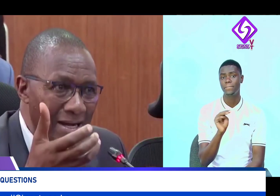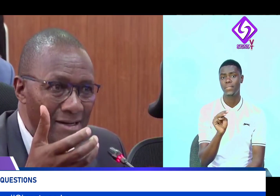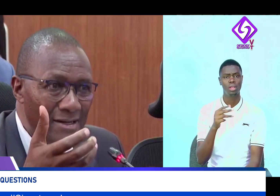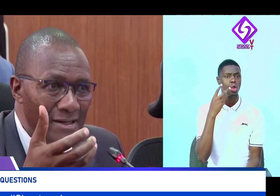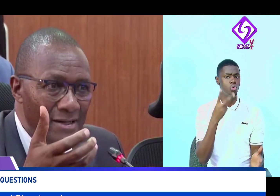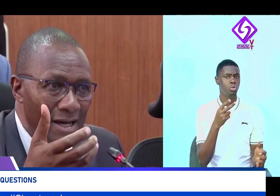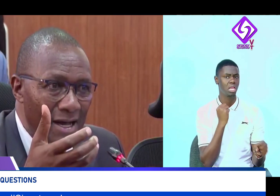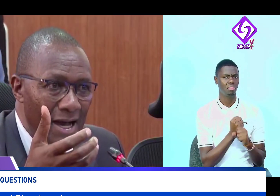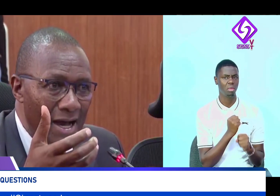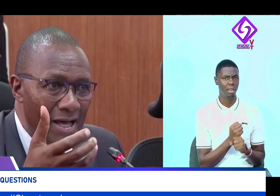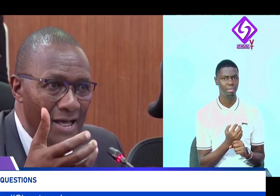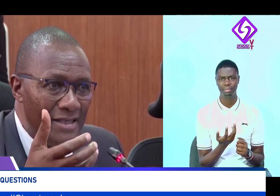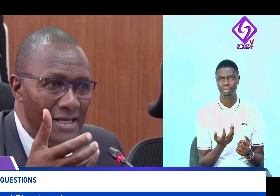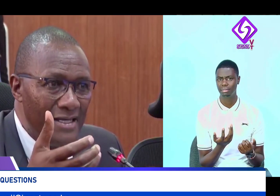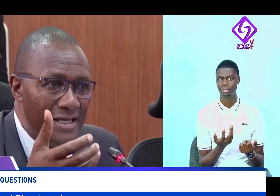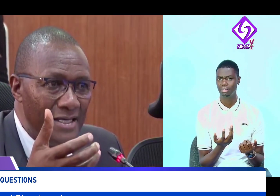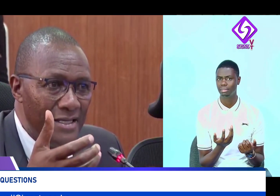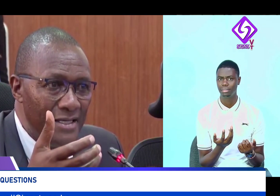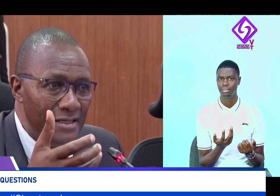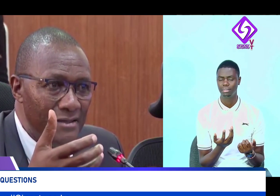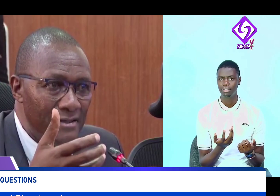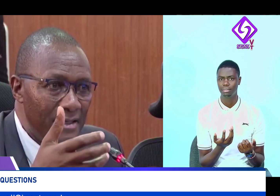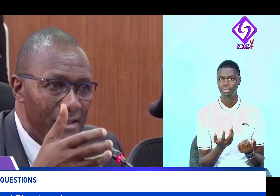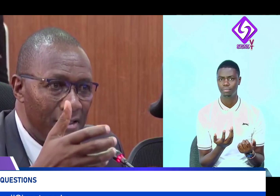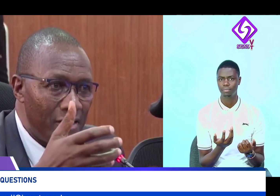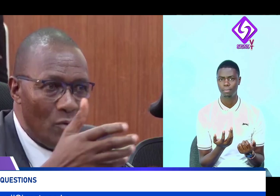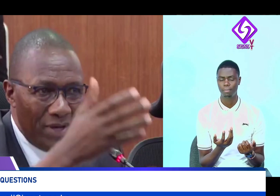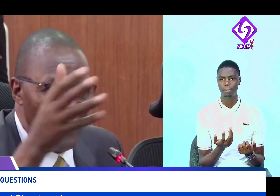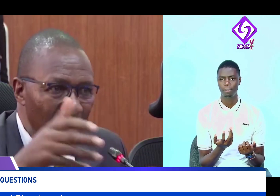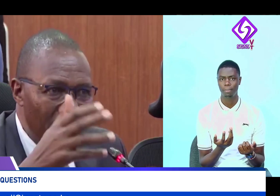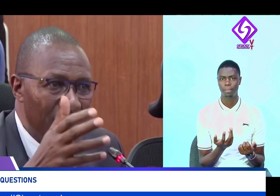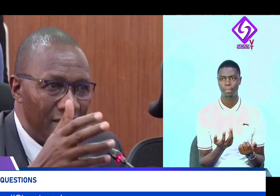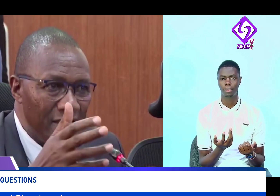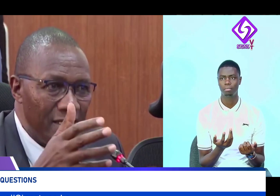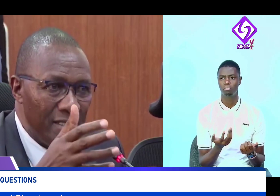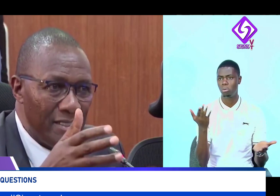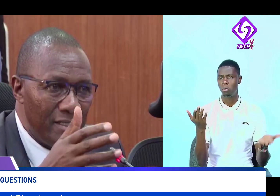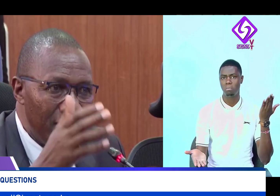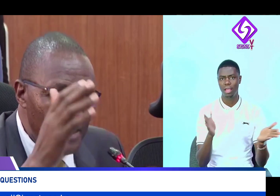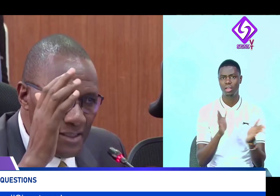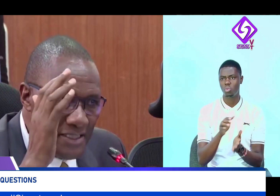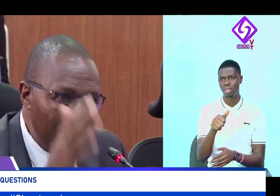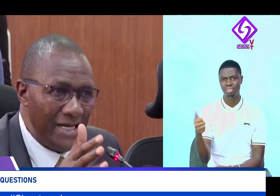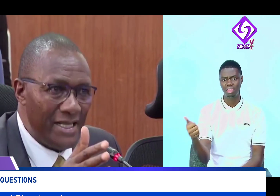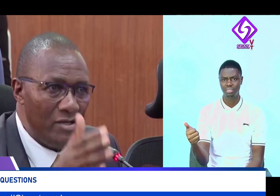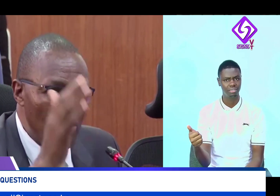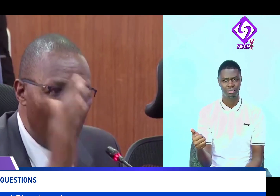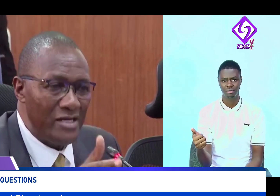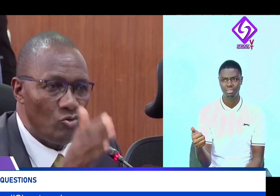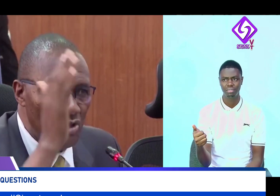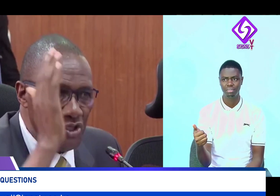done, compared with others, they decided that they would want to